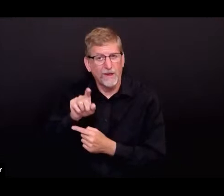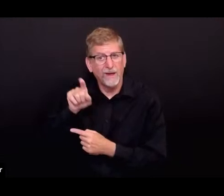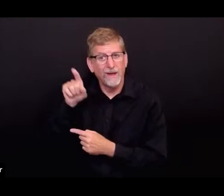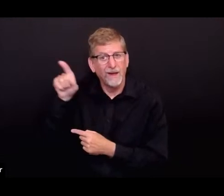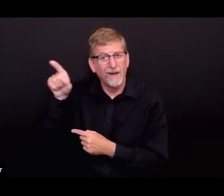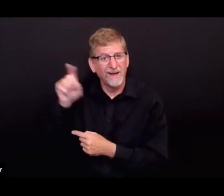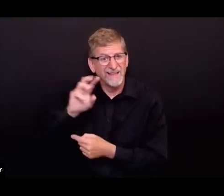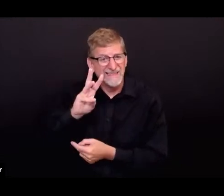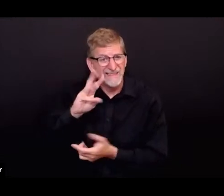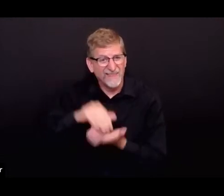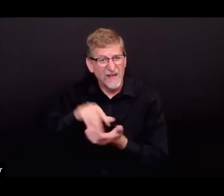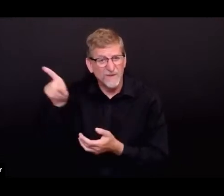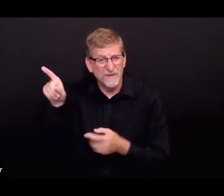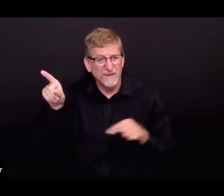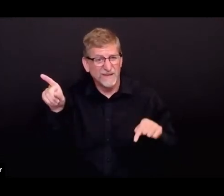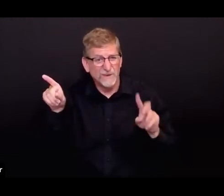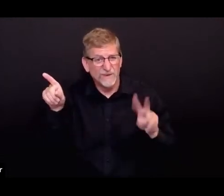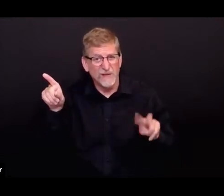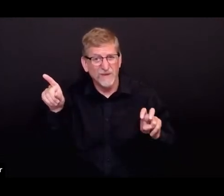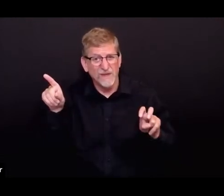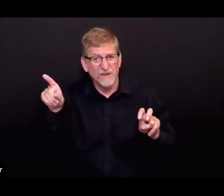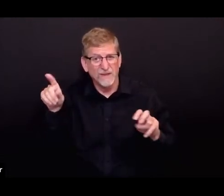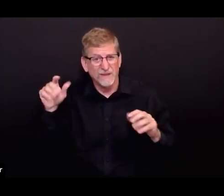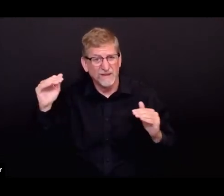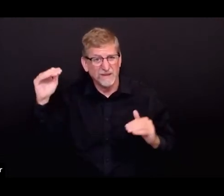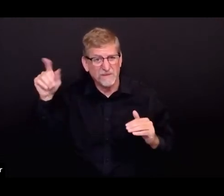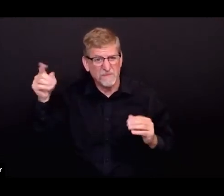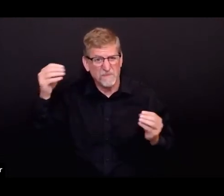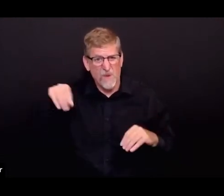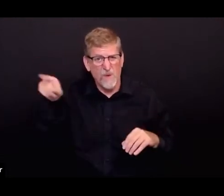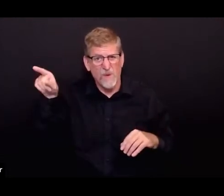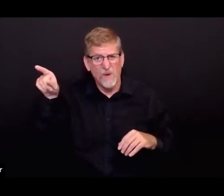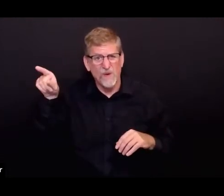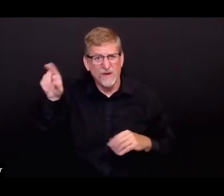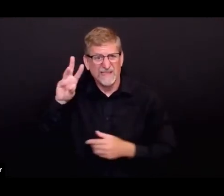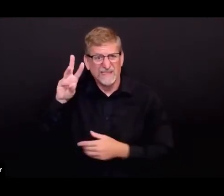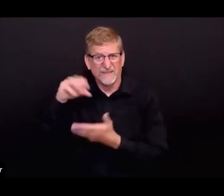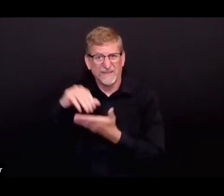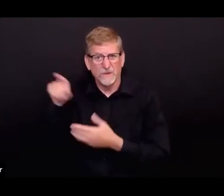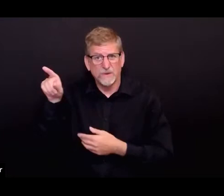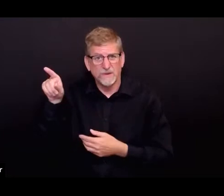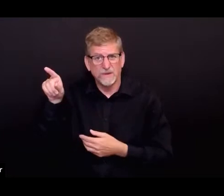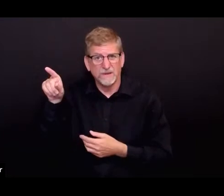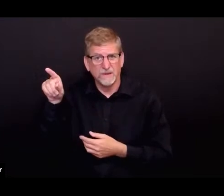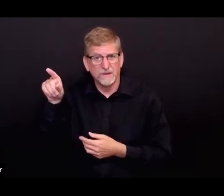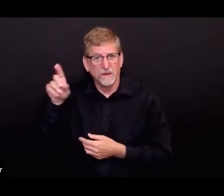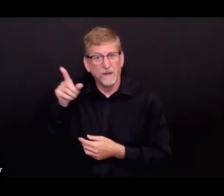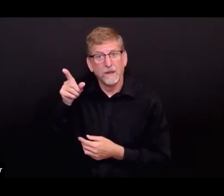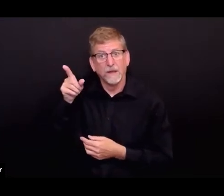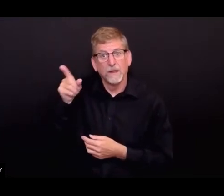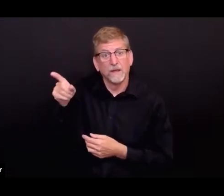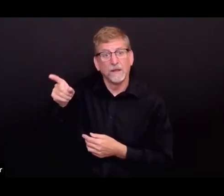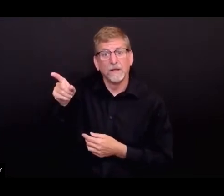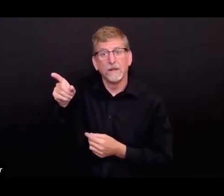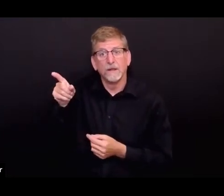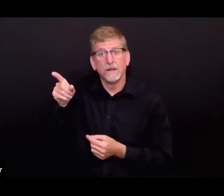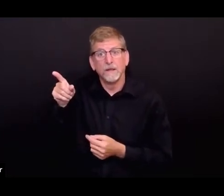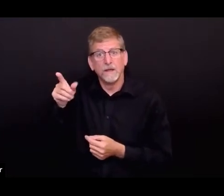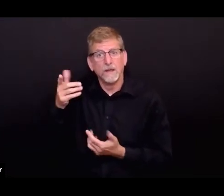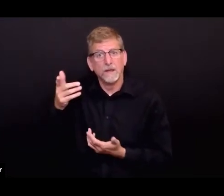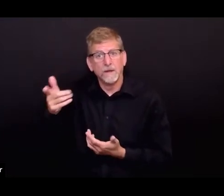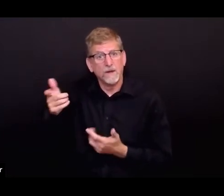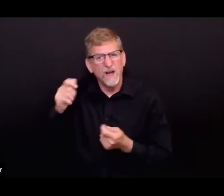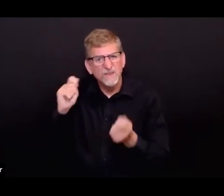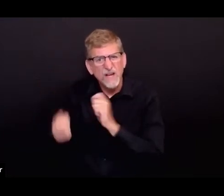and temporary beds being set up at the fairgrounds. That is the crystal ball of our future. We are not fortune